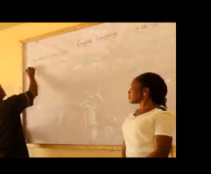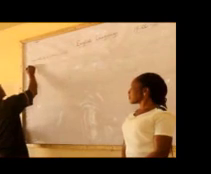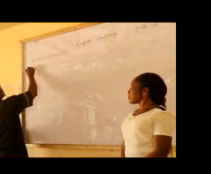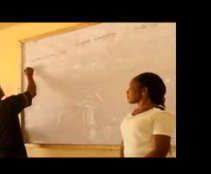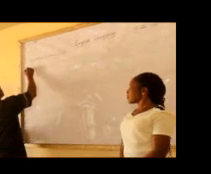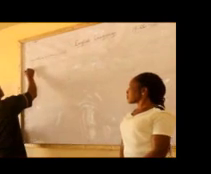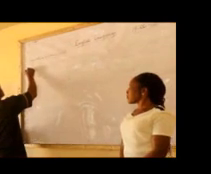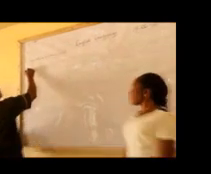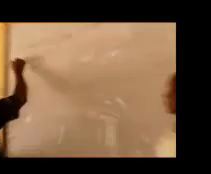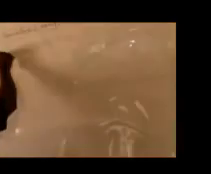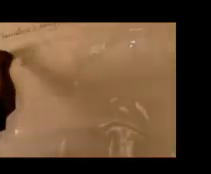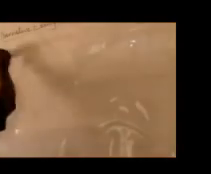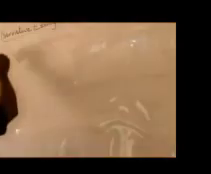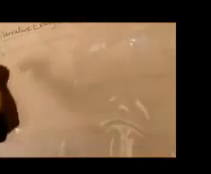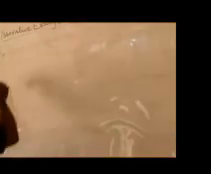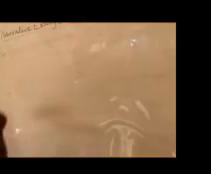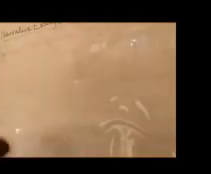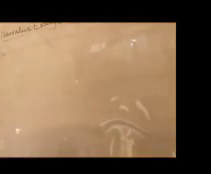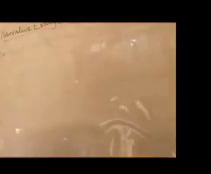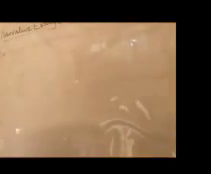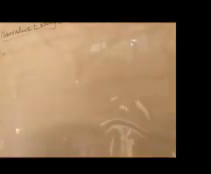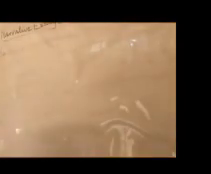So,